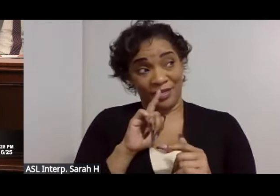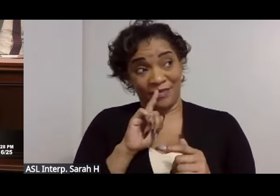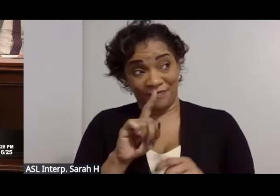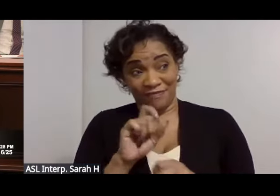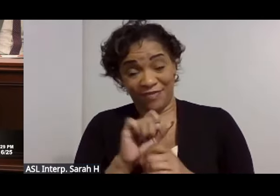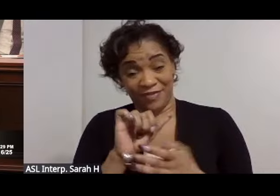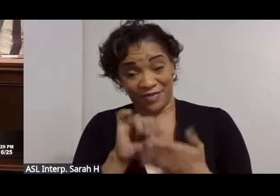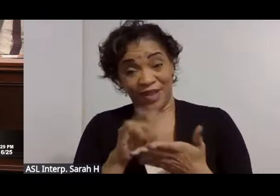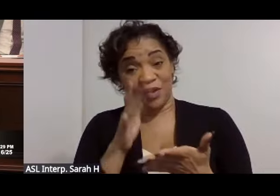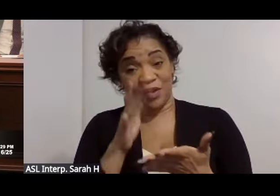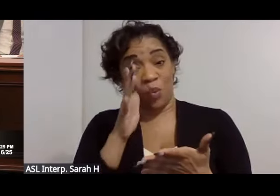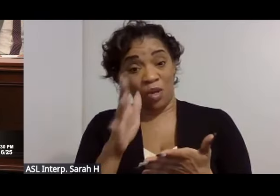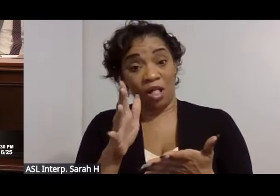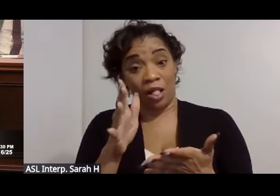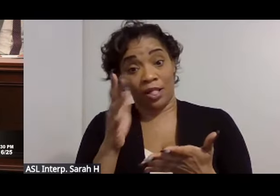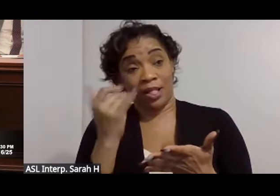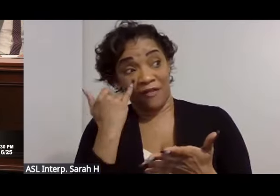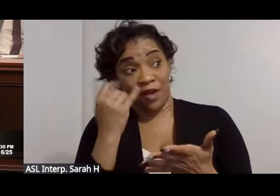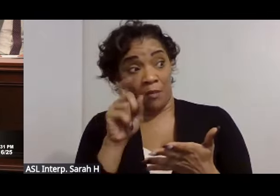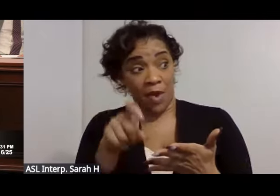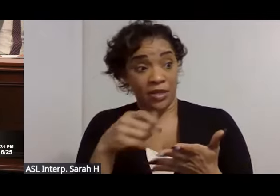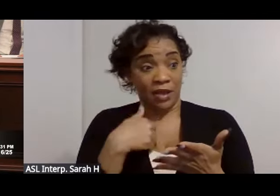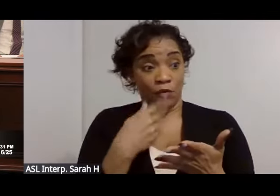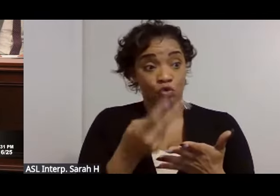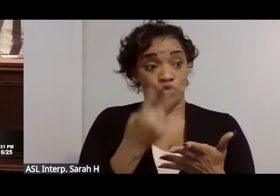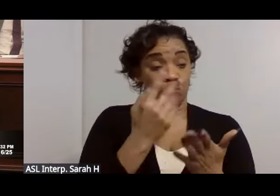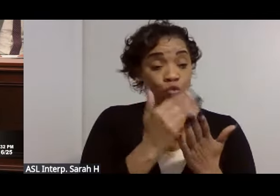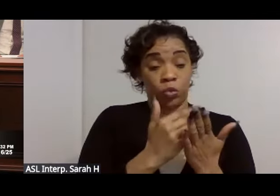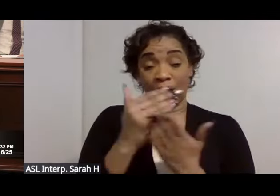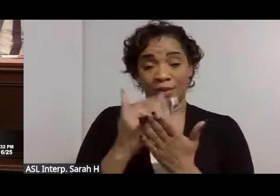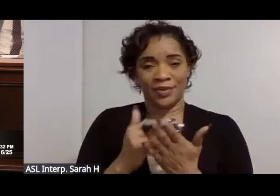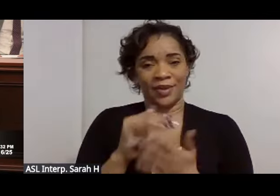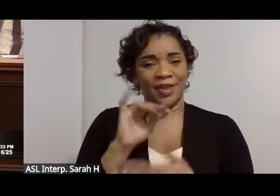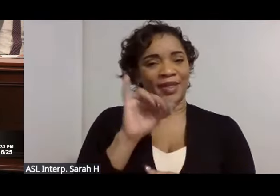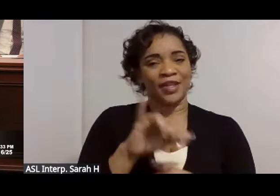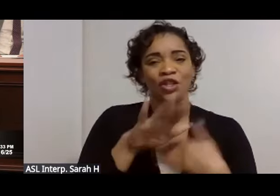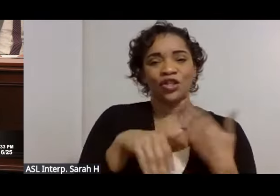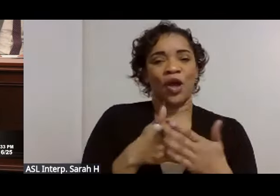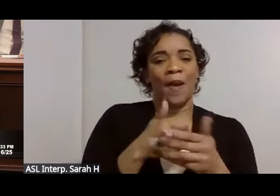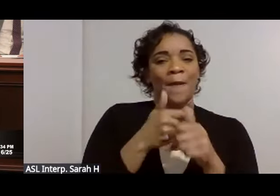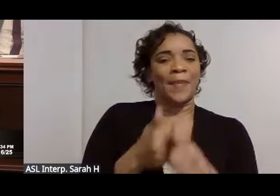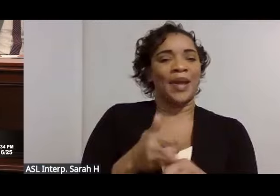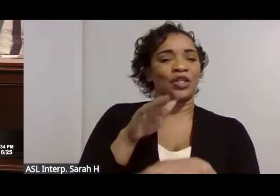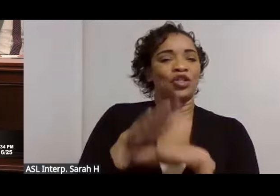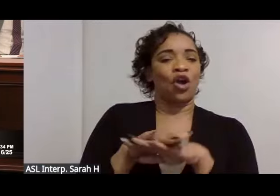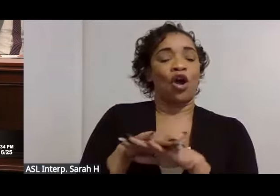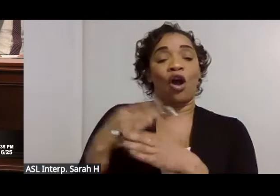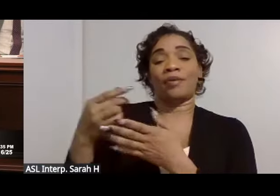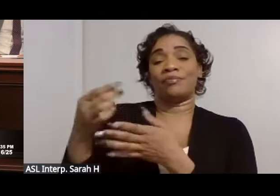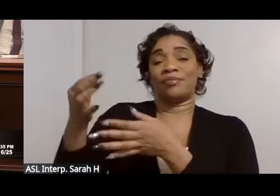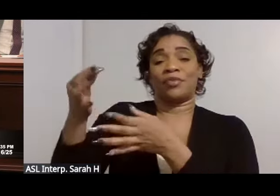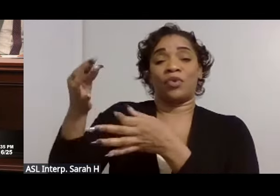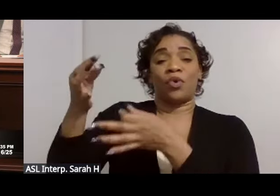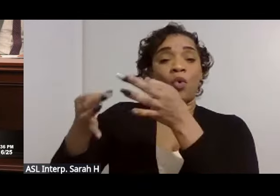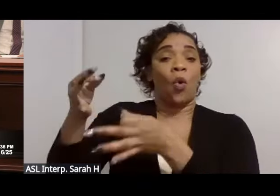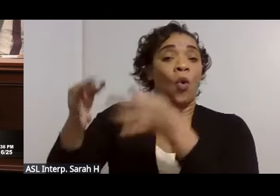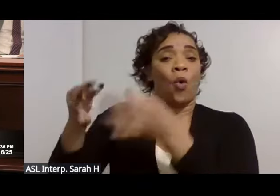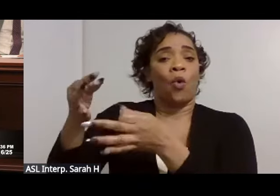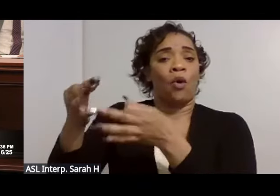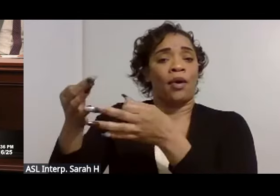on litigation out of an Arizona law. And it's not litigation where a court came down and said, this is what you have to